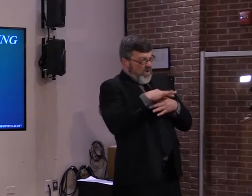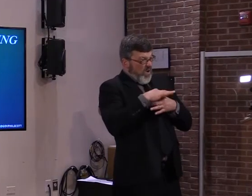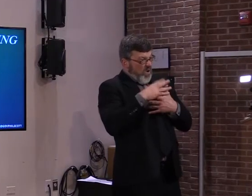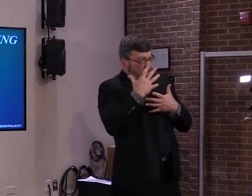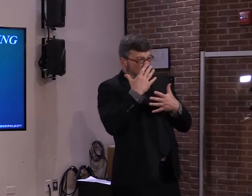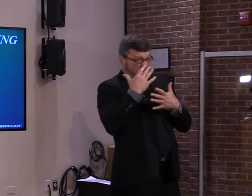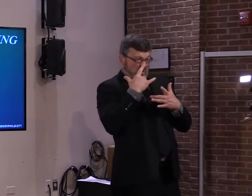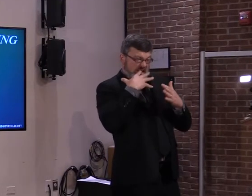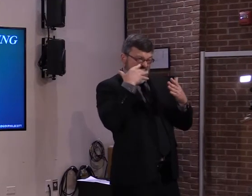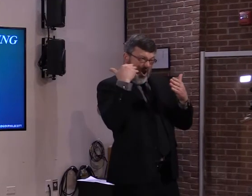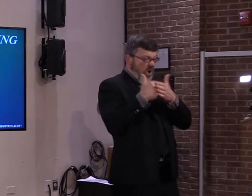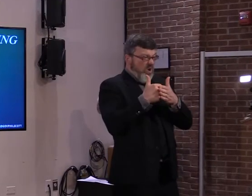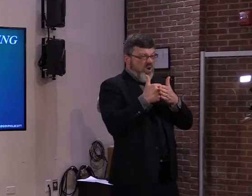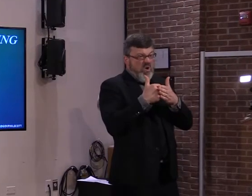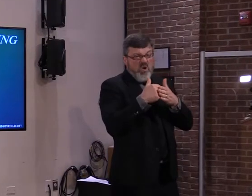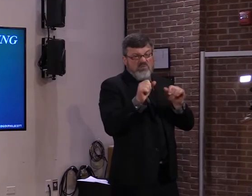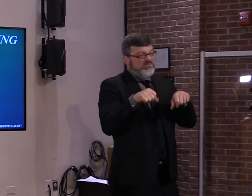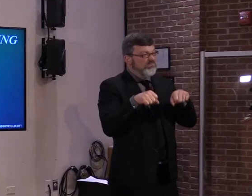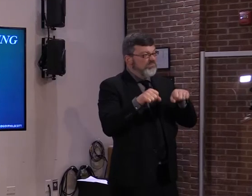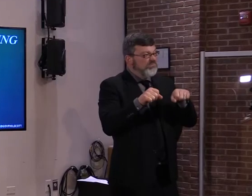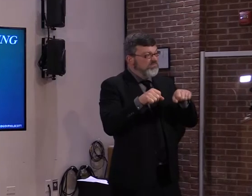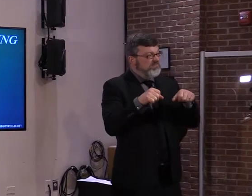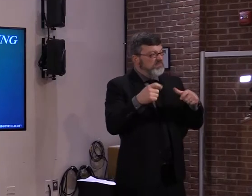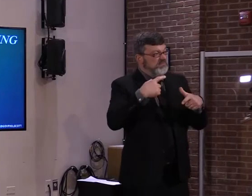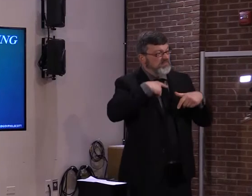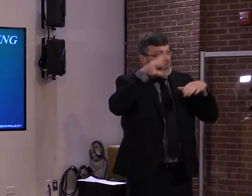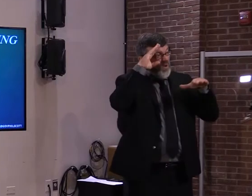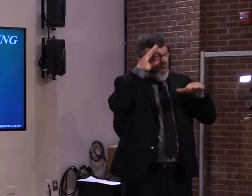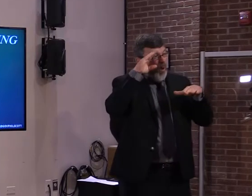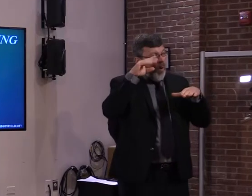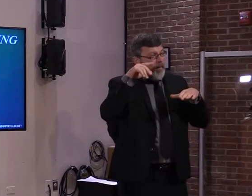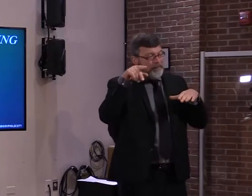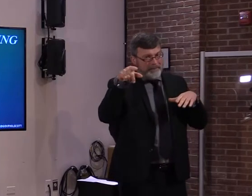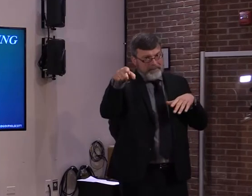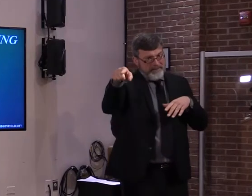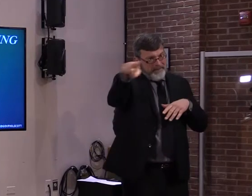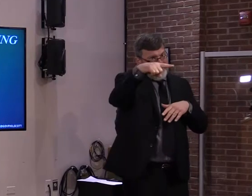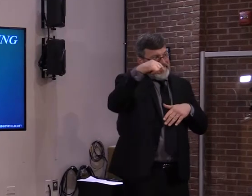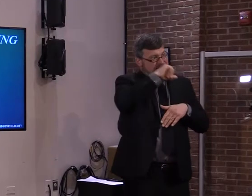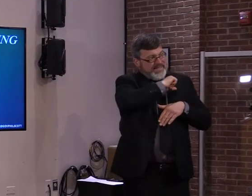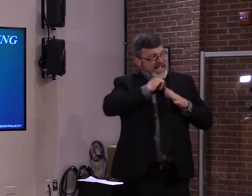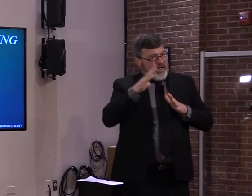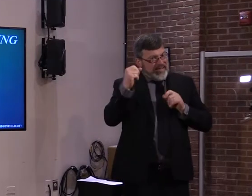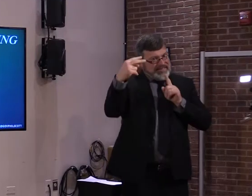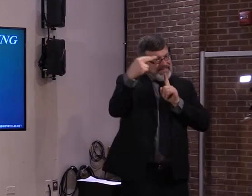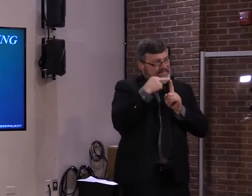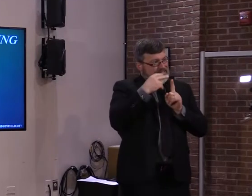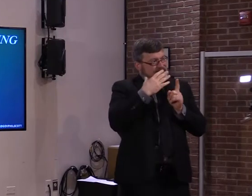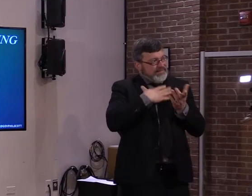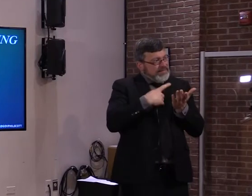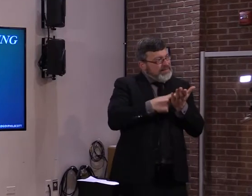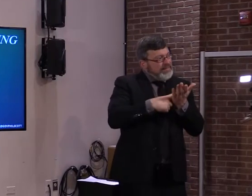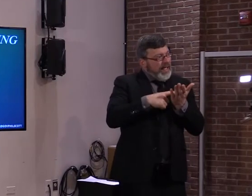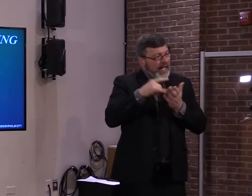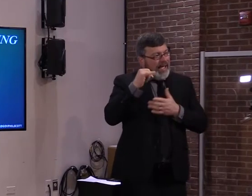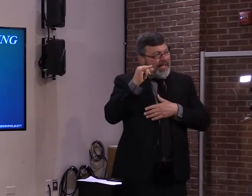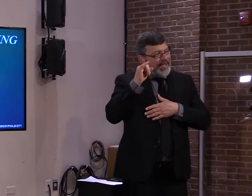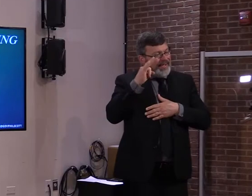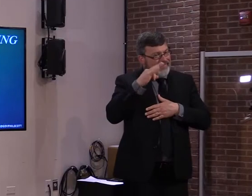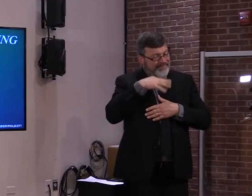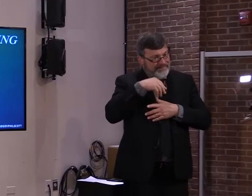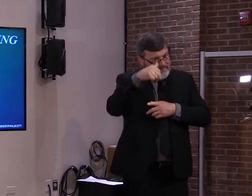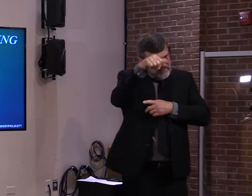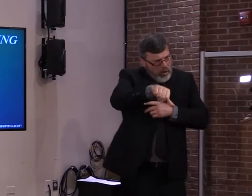see the merits in our argument. We can take this up again in January and get it right. I think I have a